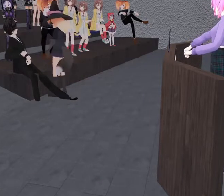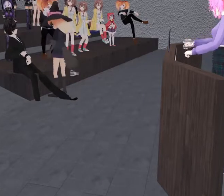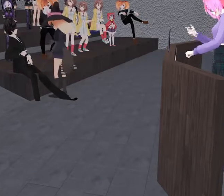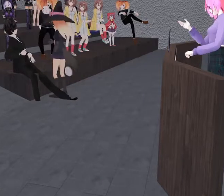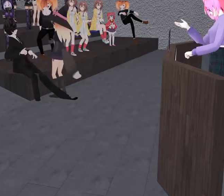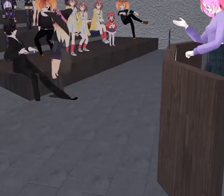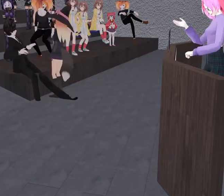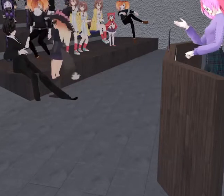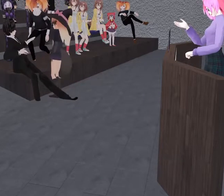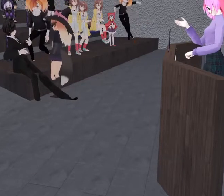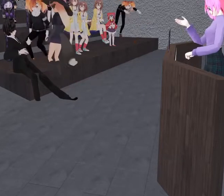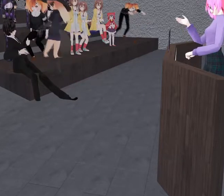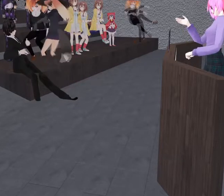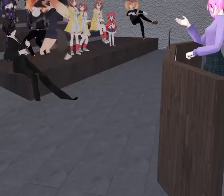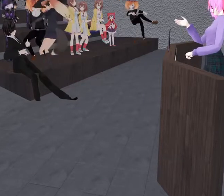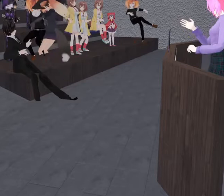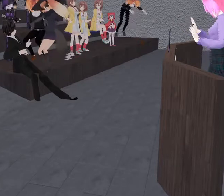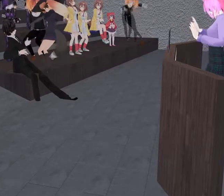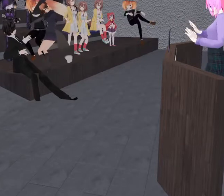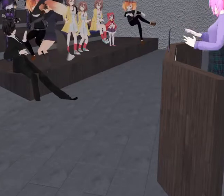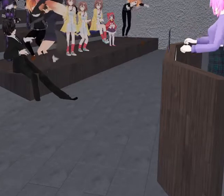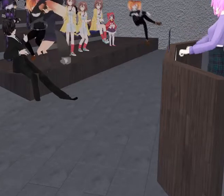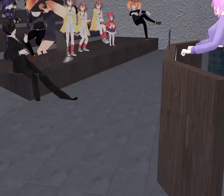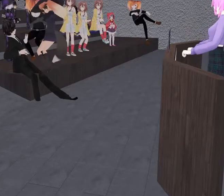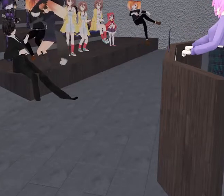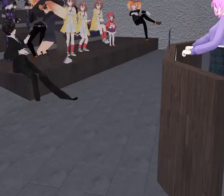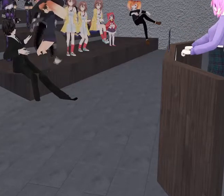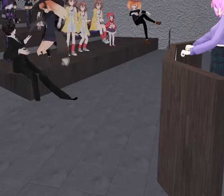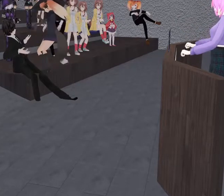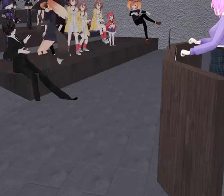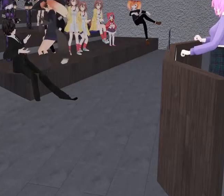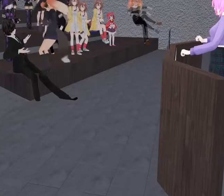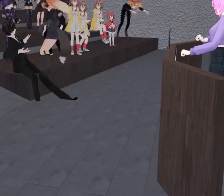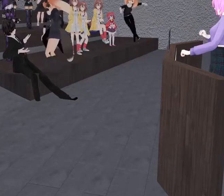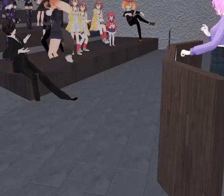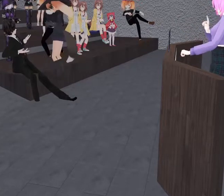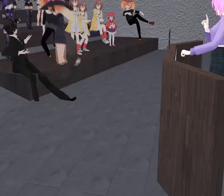in any form or any manner of disrespect. Totally. But can deaf people actually